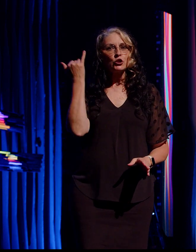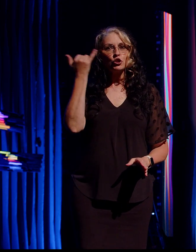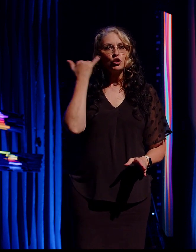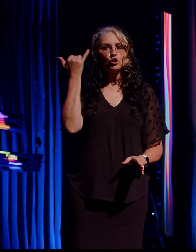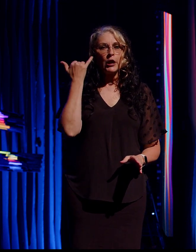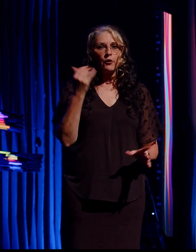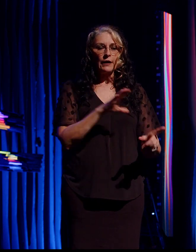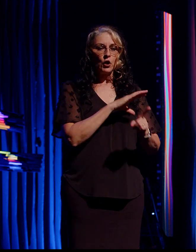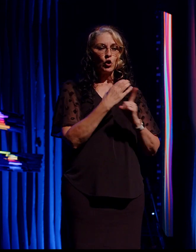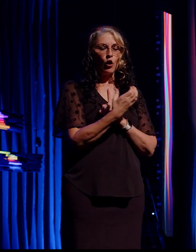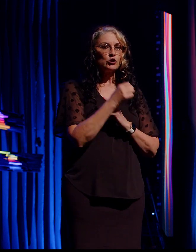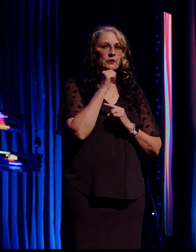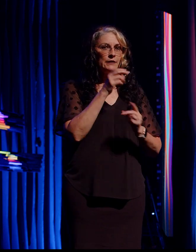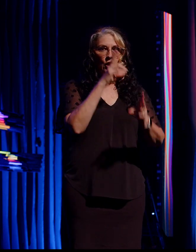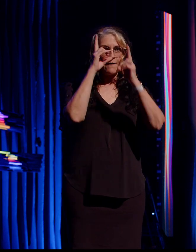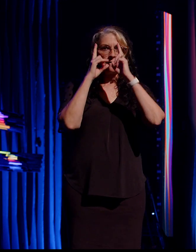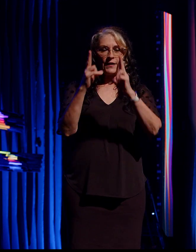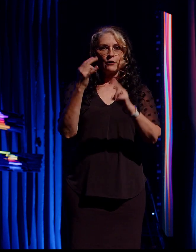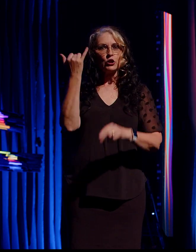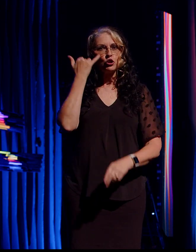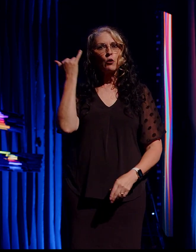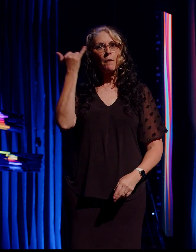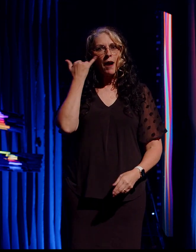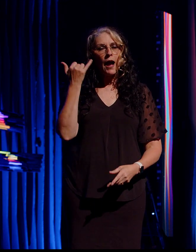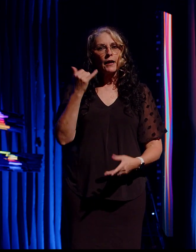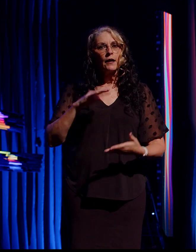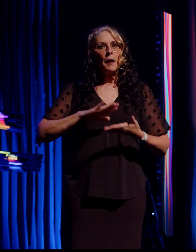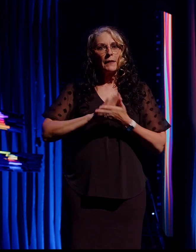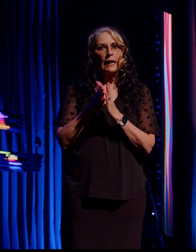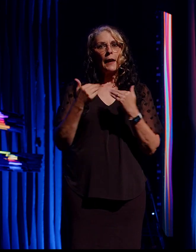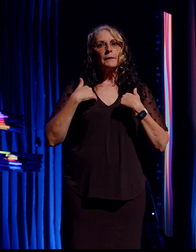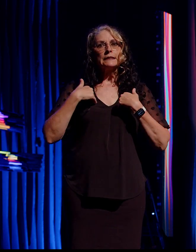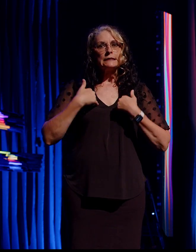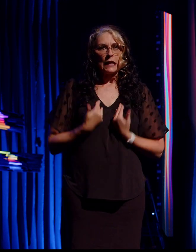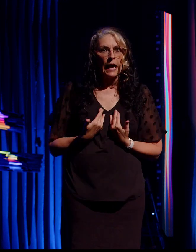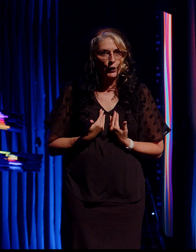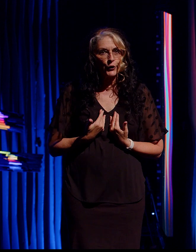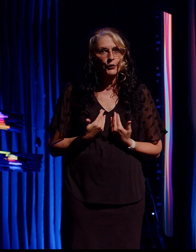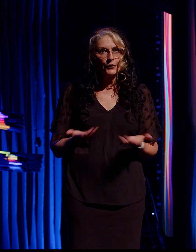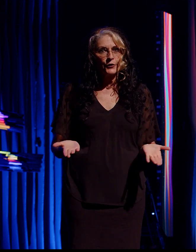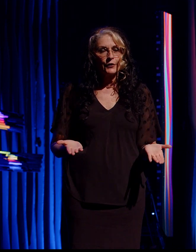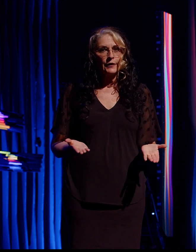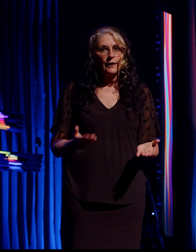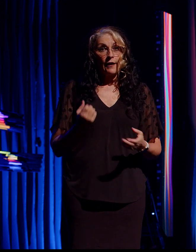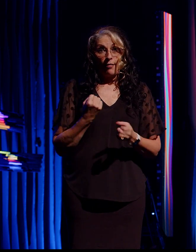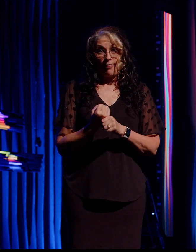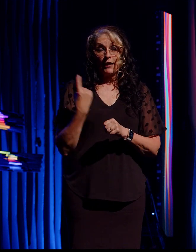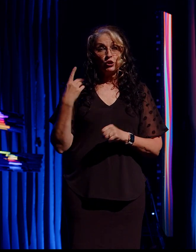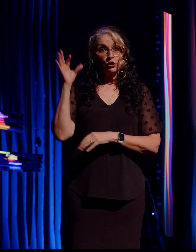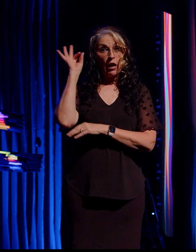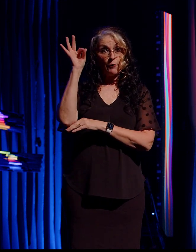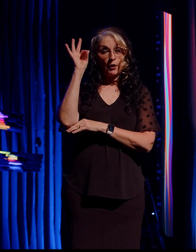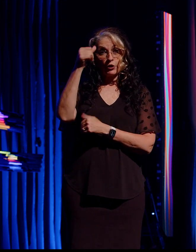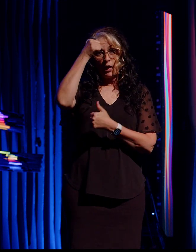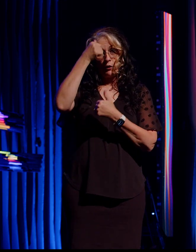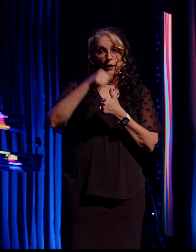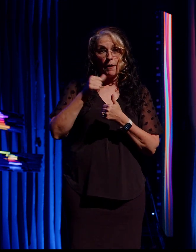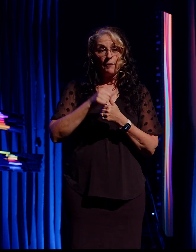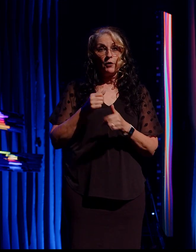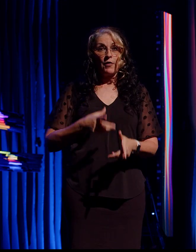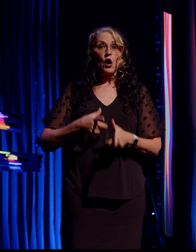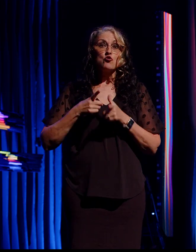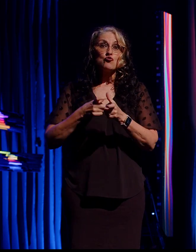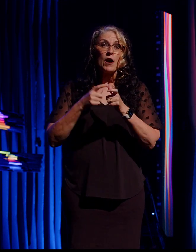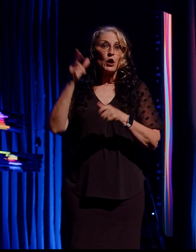in a culture that did not fear him, he got tired. If there's one passage that I'll remember preaching this last year, it's probably the running with the